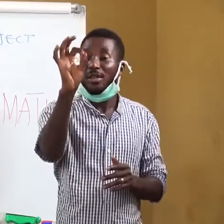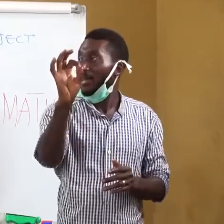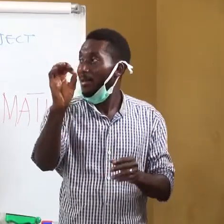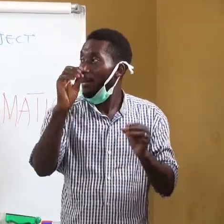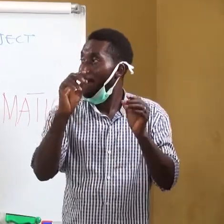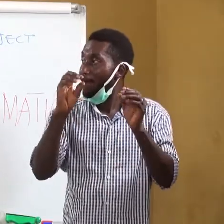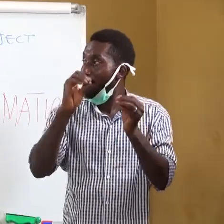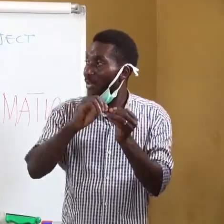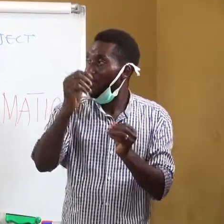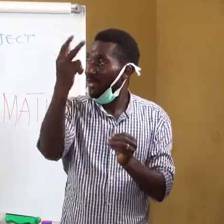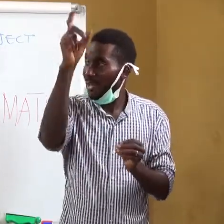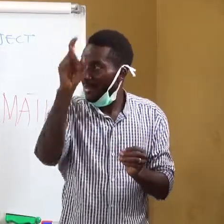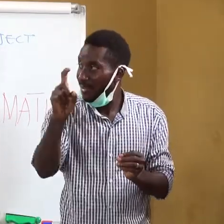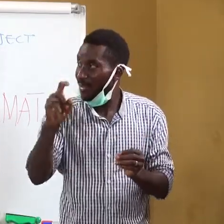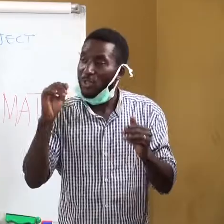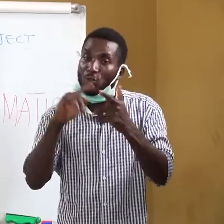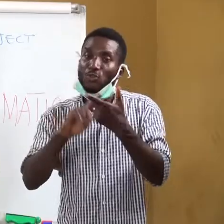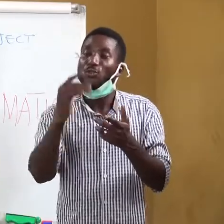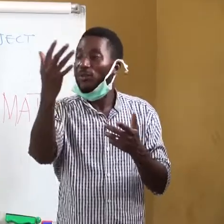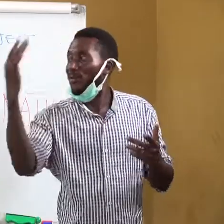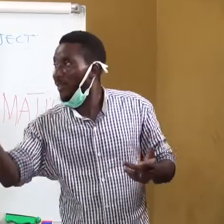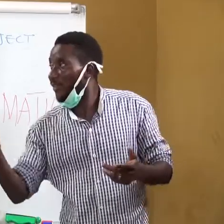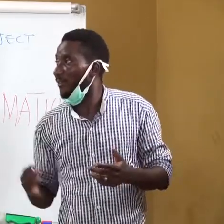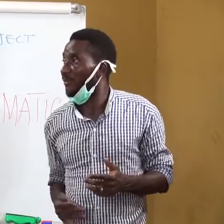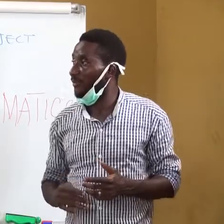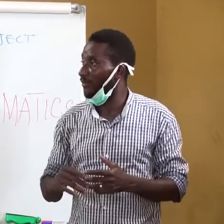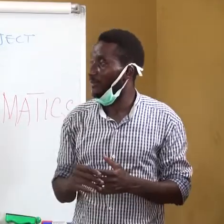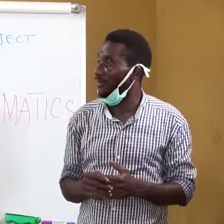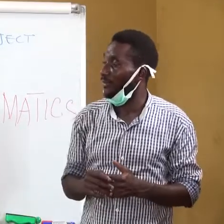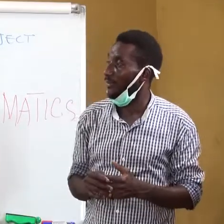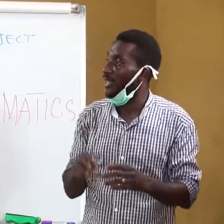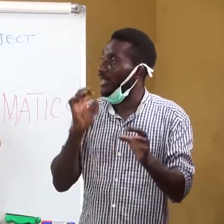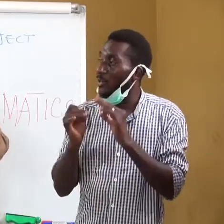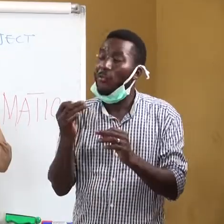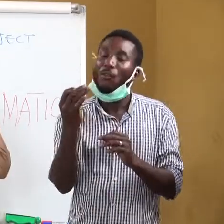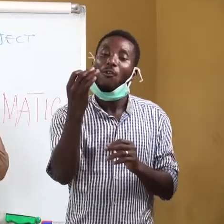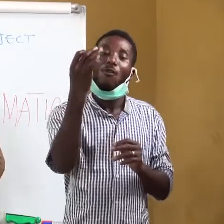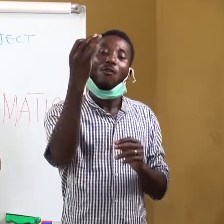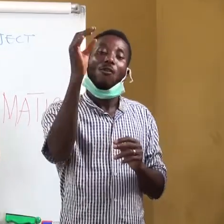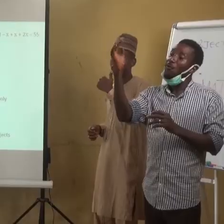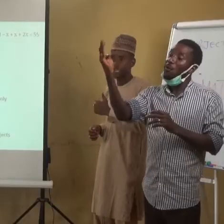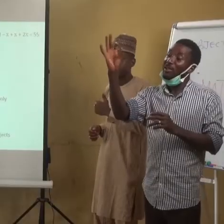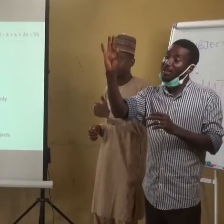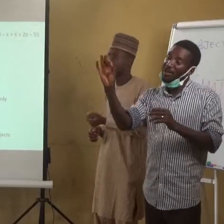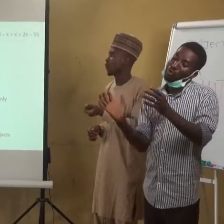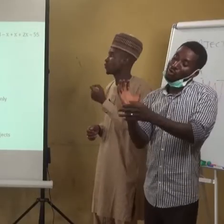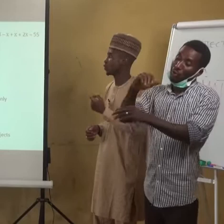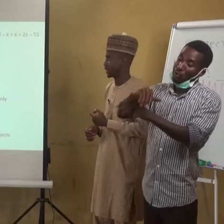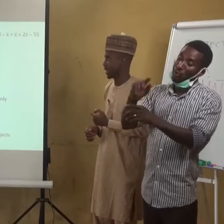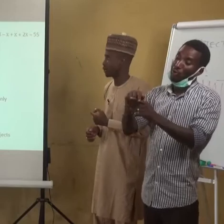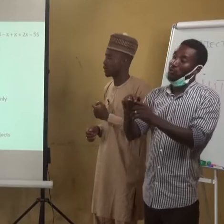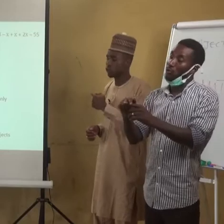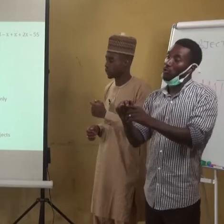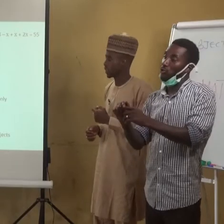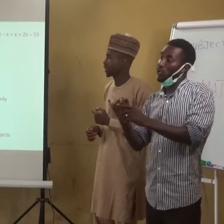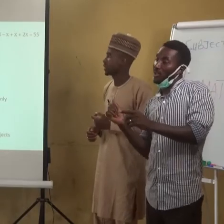to 55. 3x equals to 55. If 49 crosses the equality sign, it will change to negative. Then we have